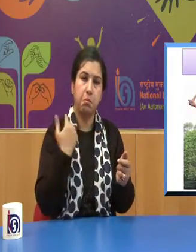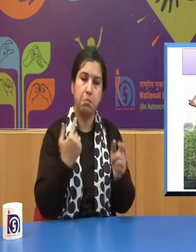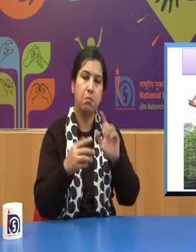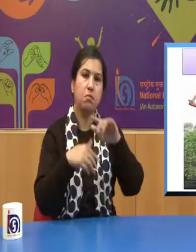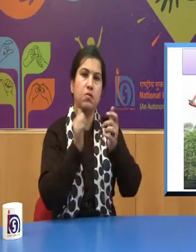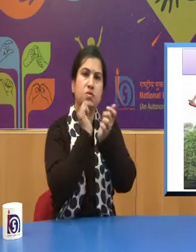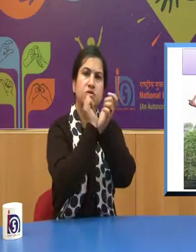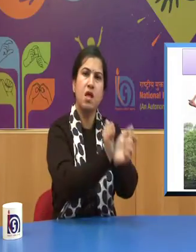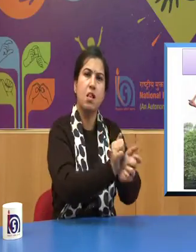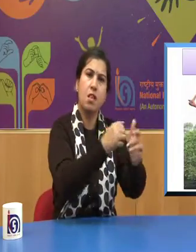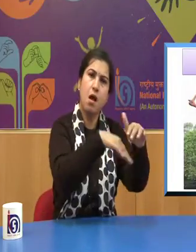time.